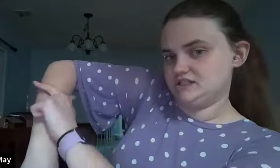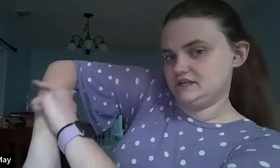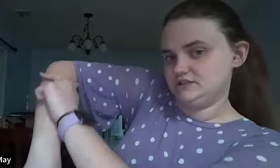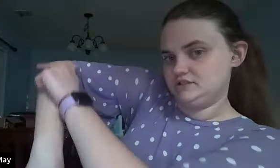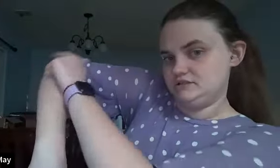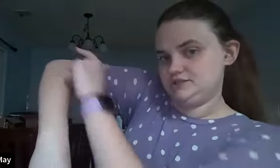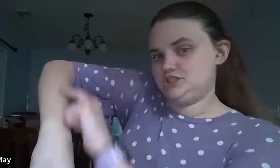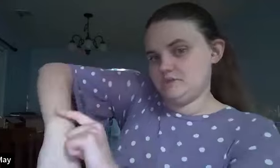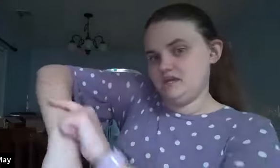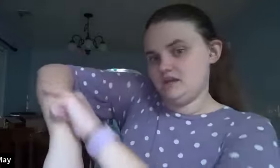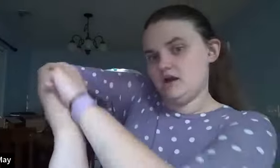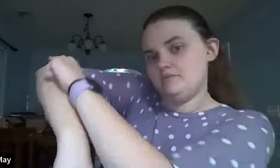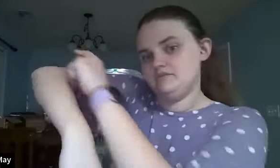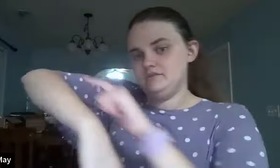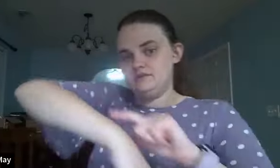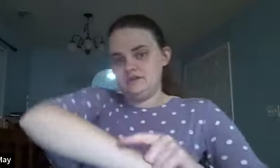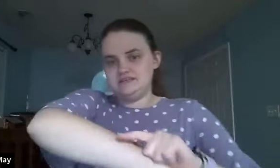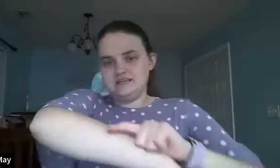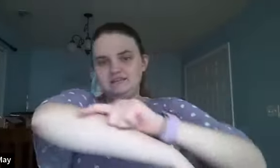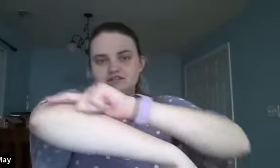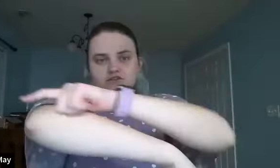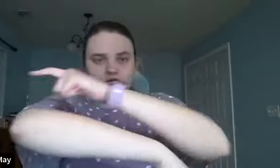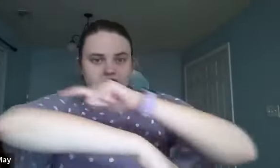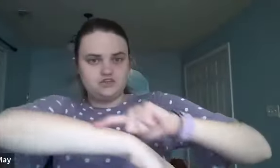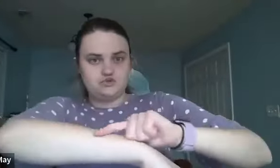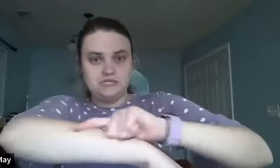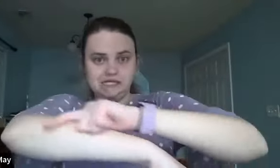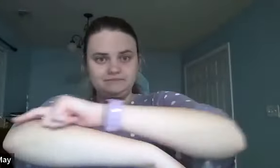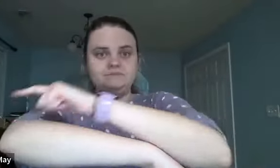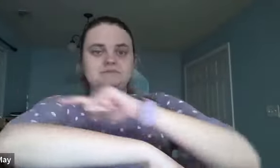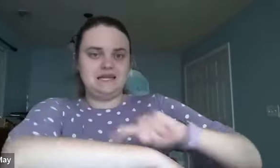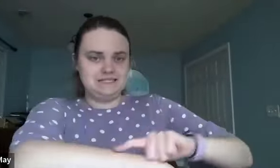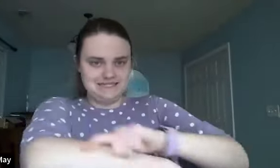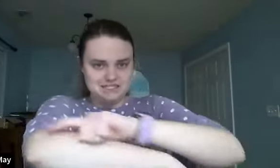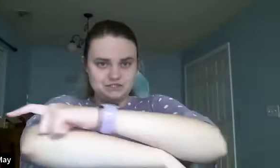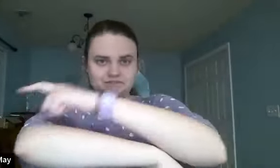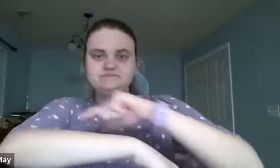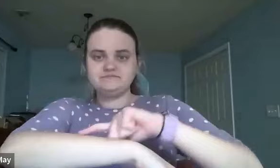like shimmying up. It's like a lizard crawling a tree. Lizard.